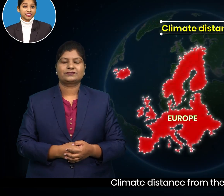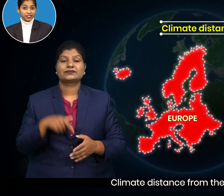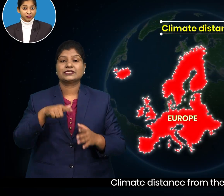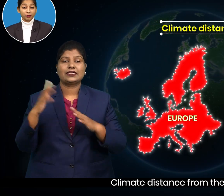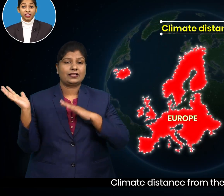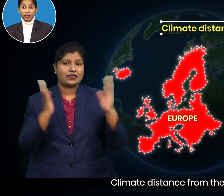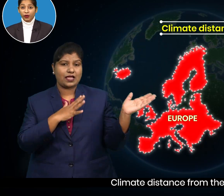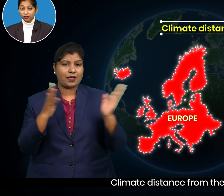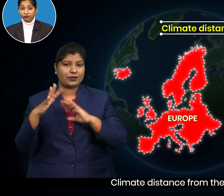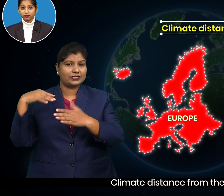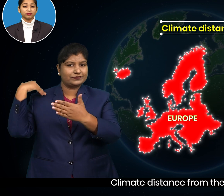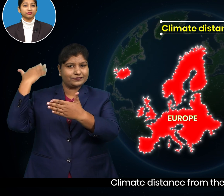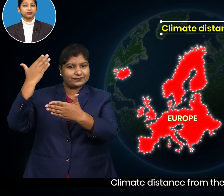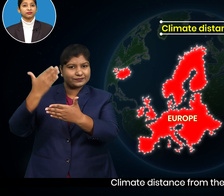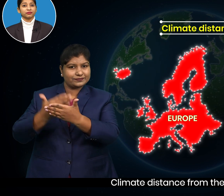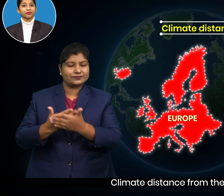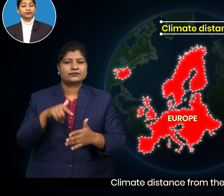Climate distance from the equator.